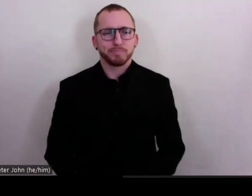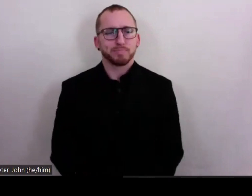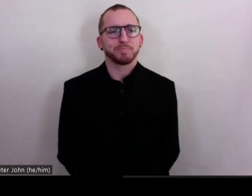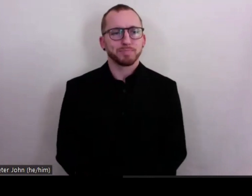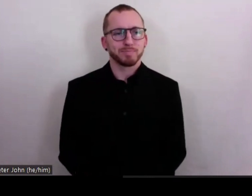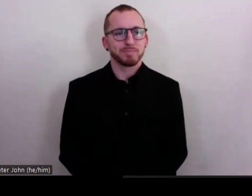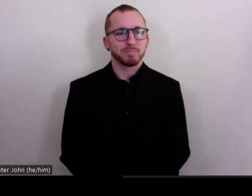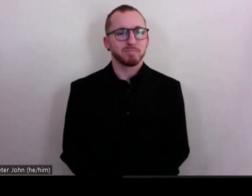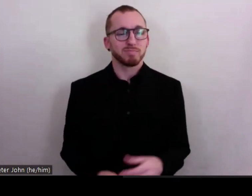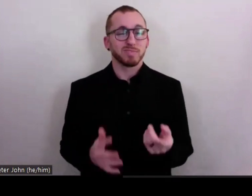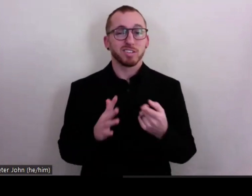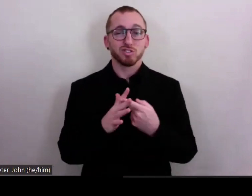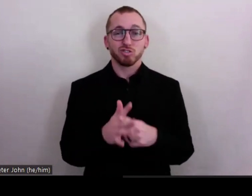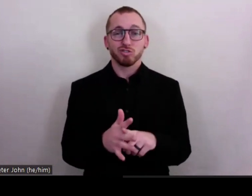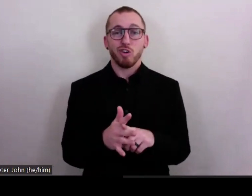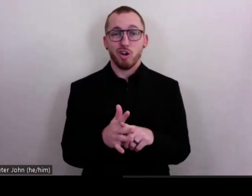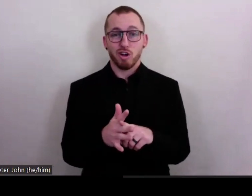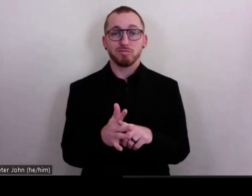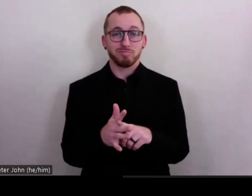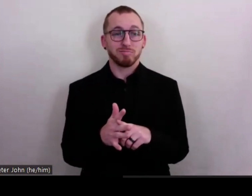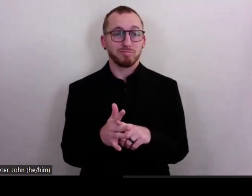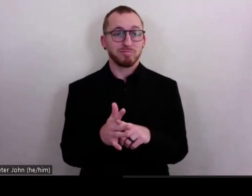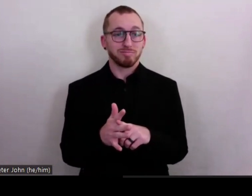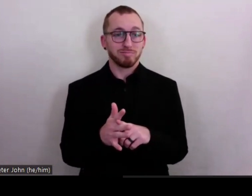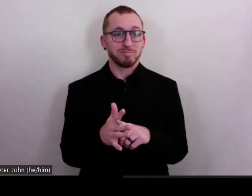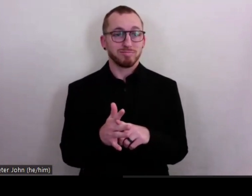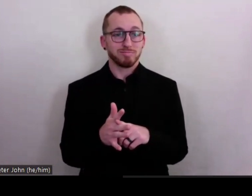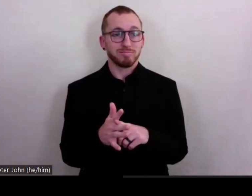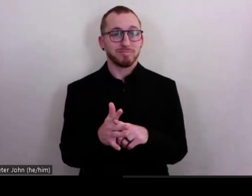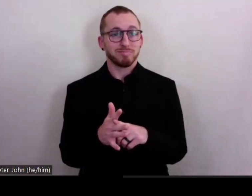layers. And what is really important